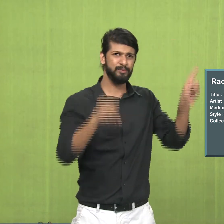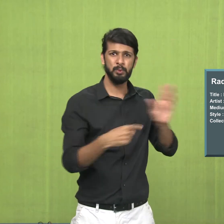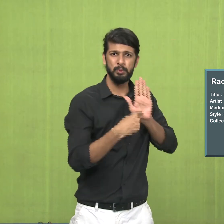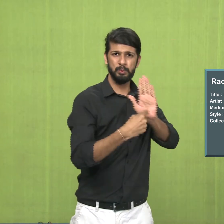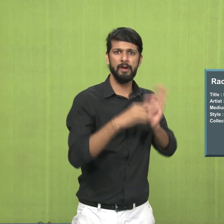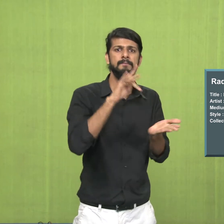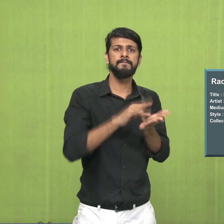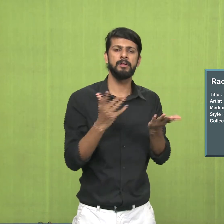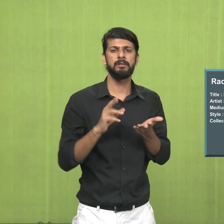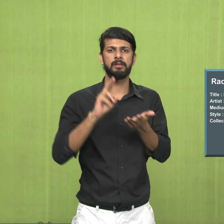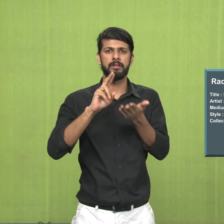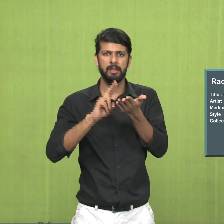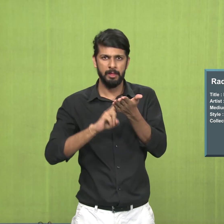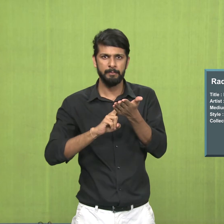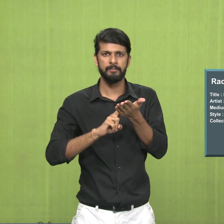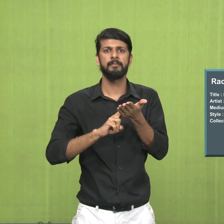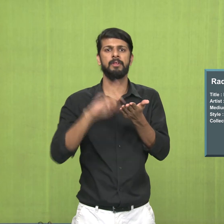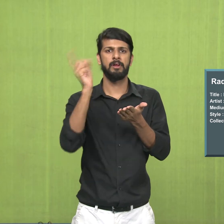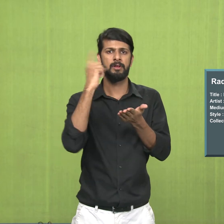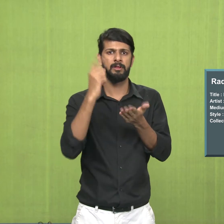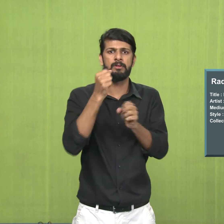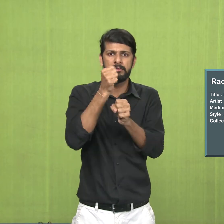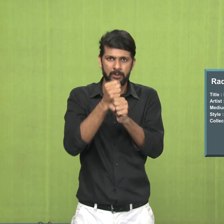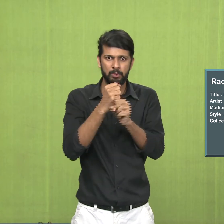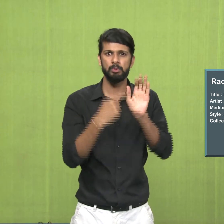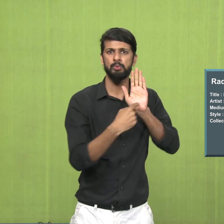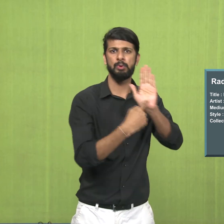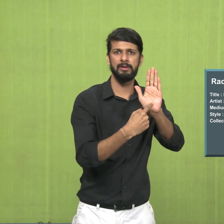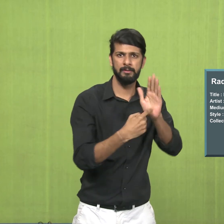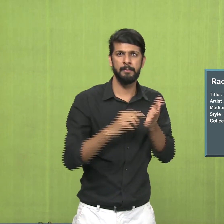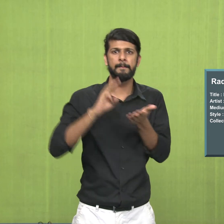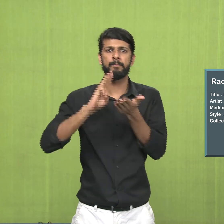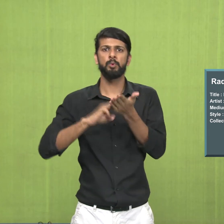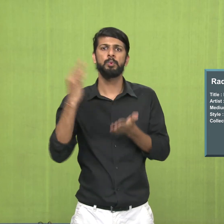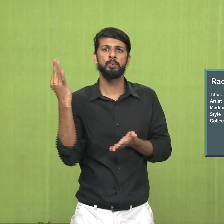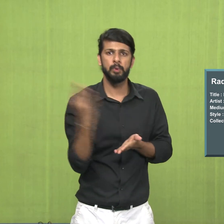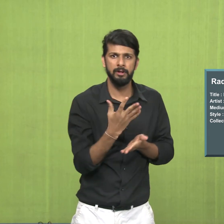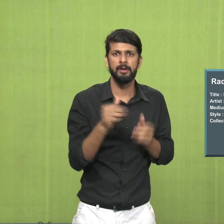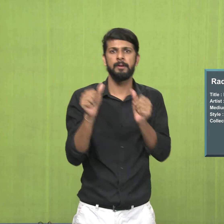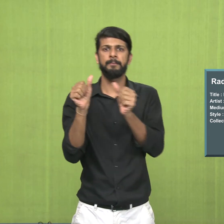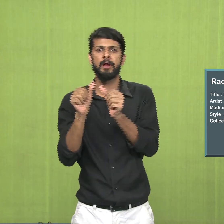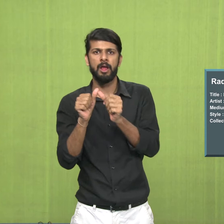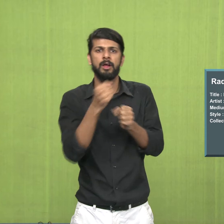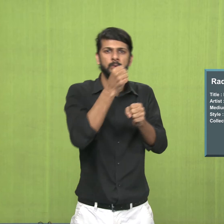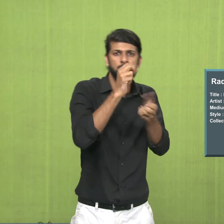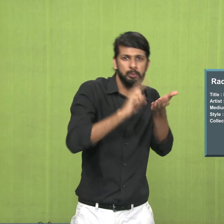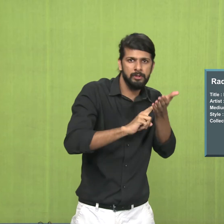And this painting is at the National Gallery of Modern